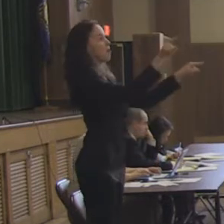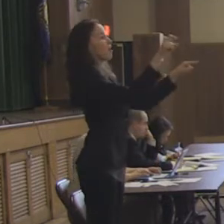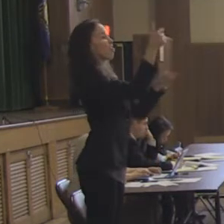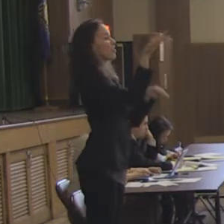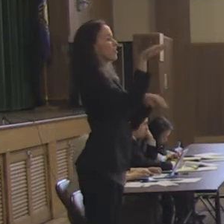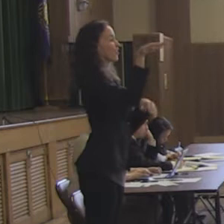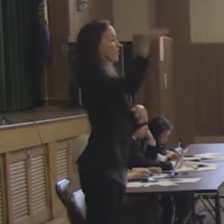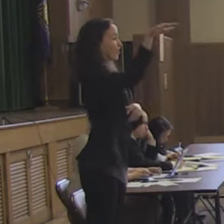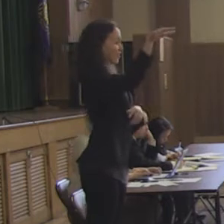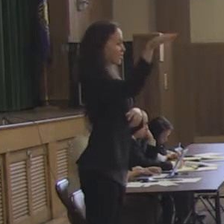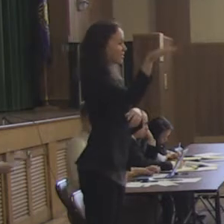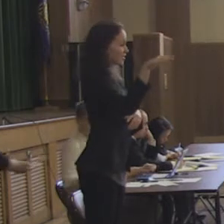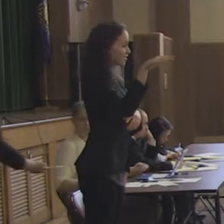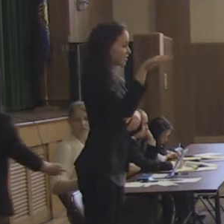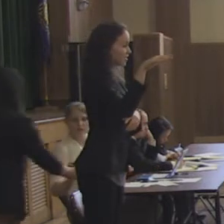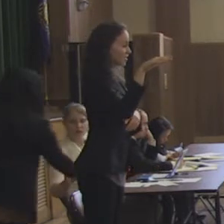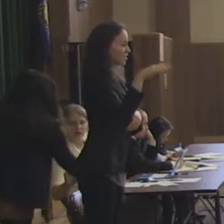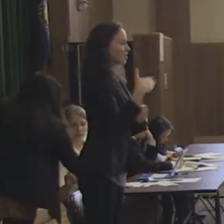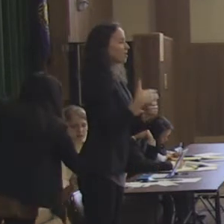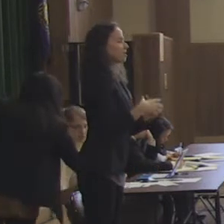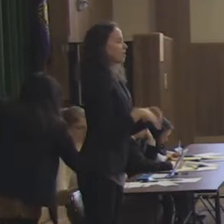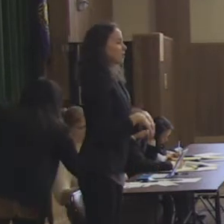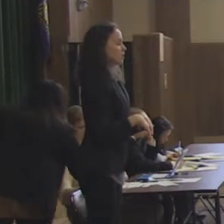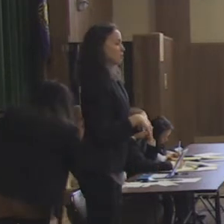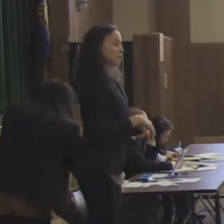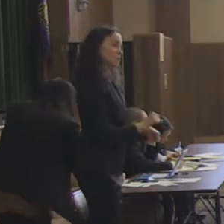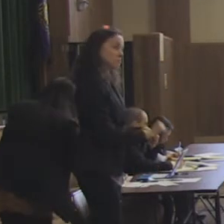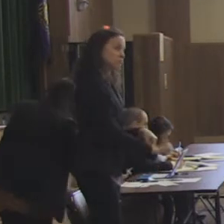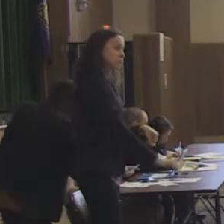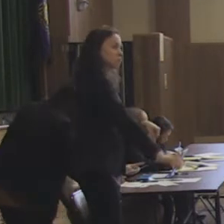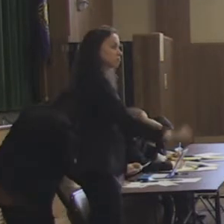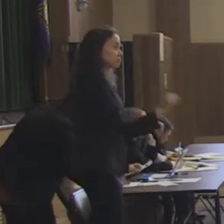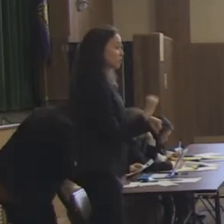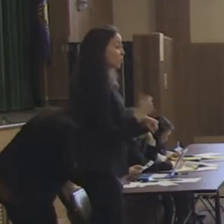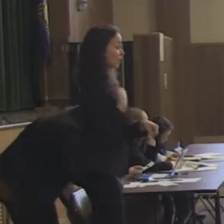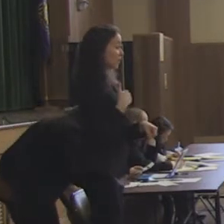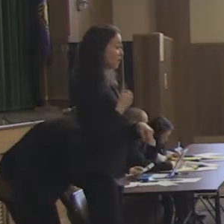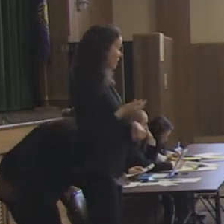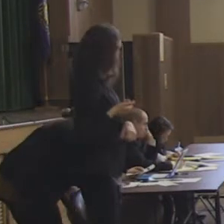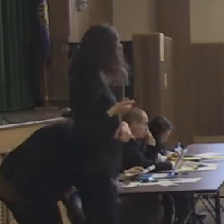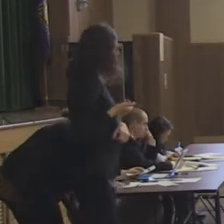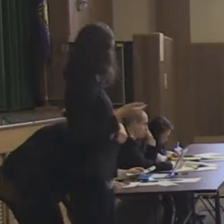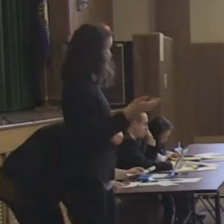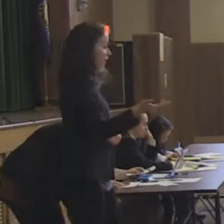it took a whole lot of effort. We had to hire a person that